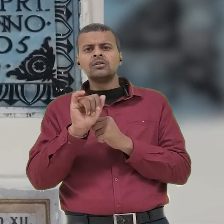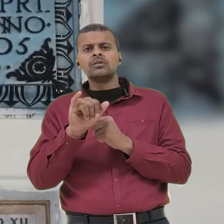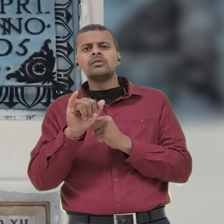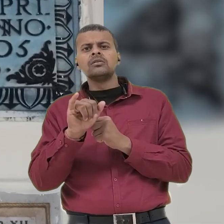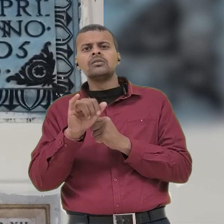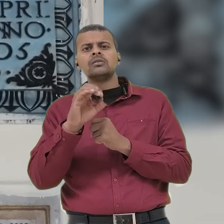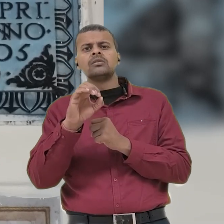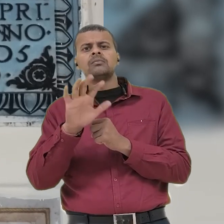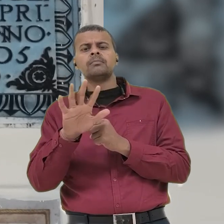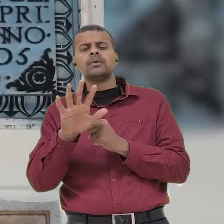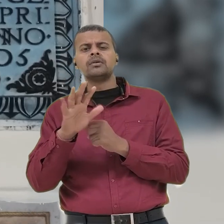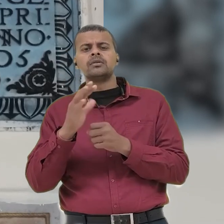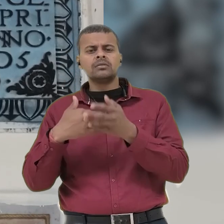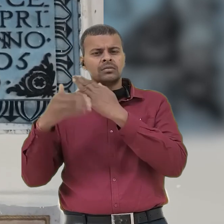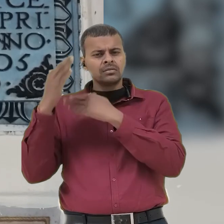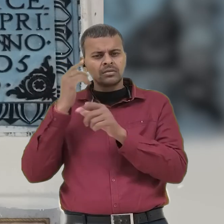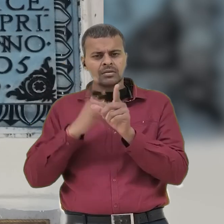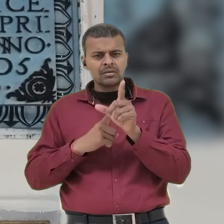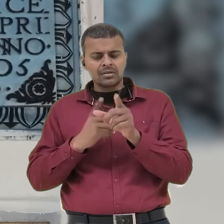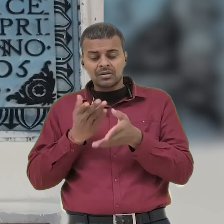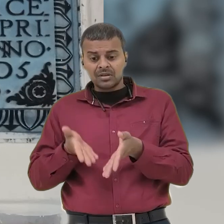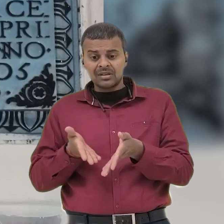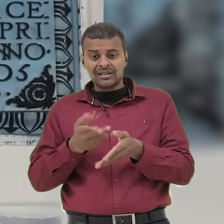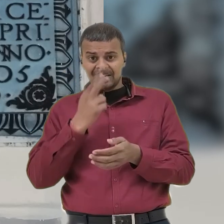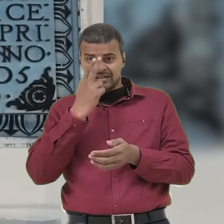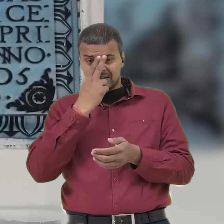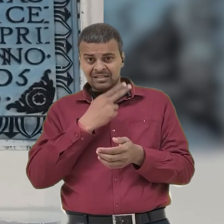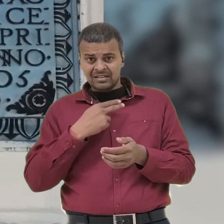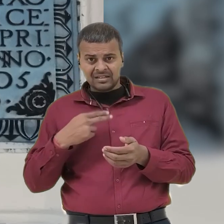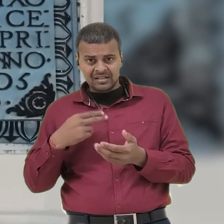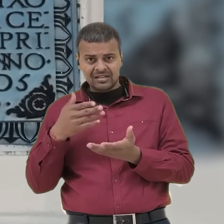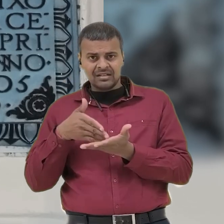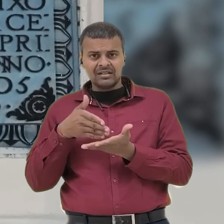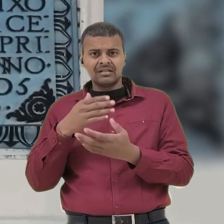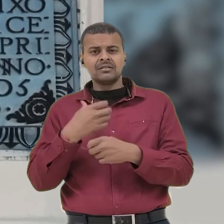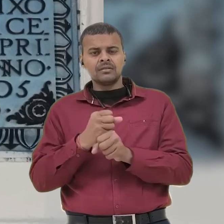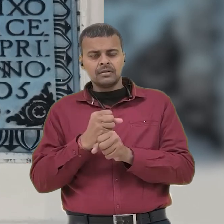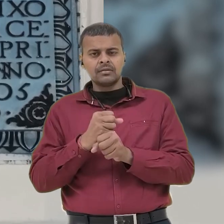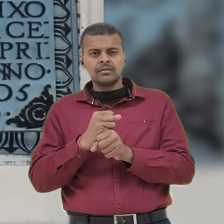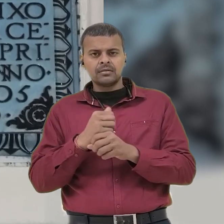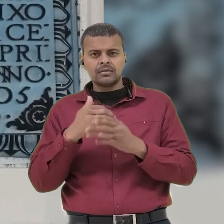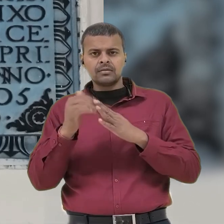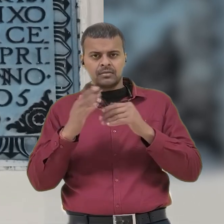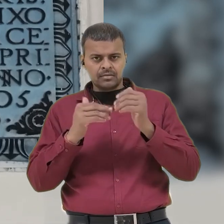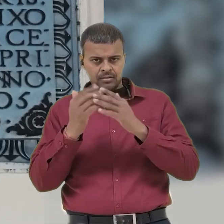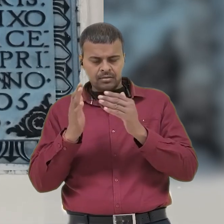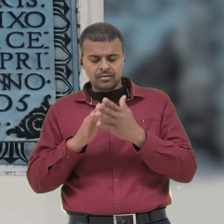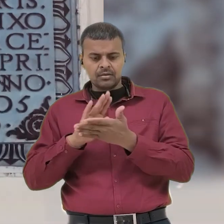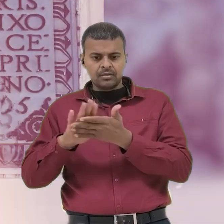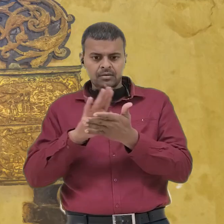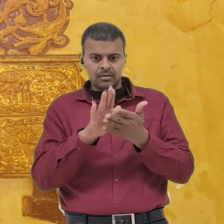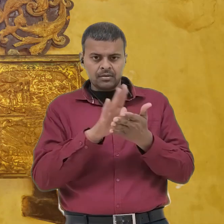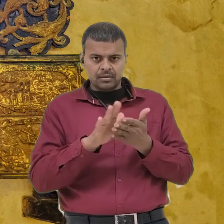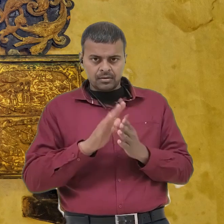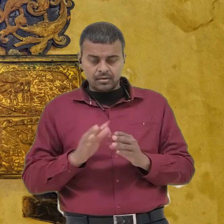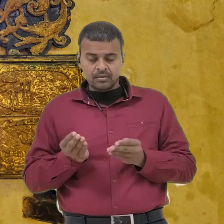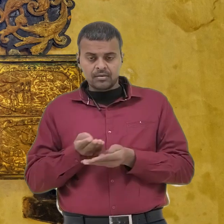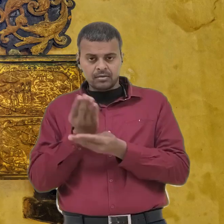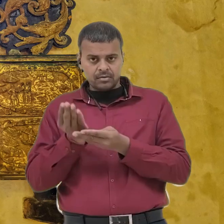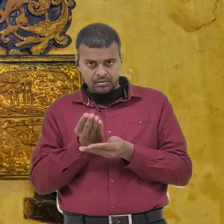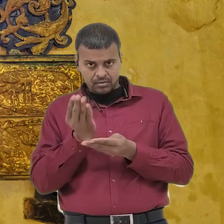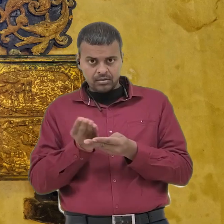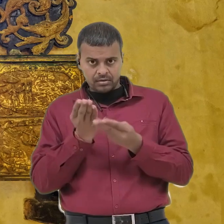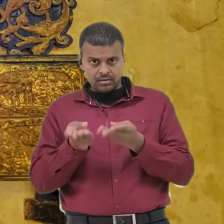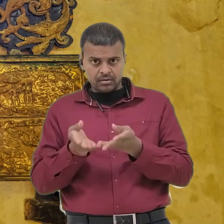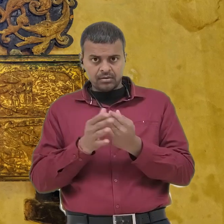de Menendez, Archbishop of Goa and Primate of Indies, consecrated it in the year of